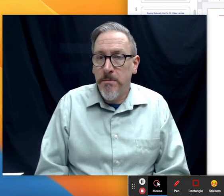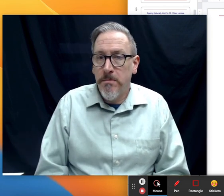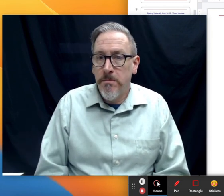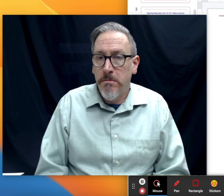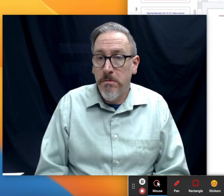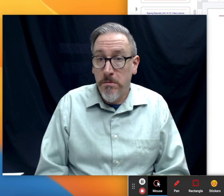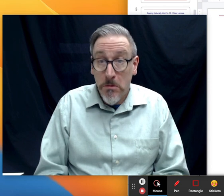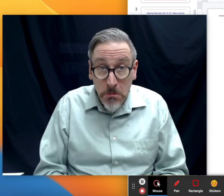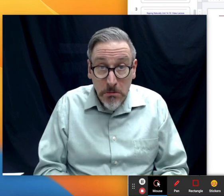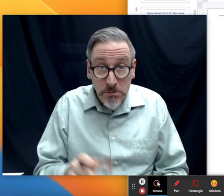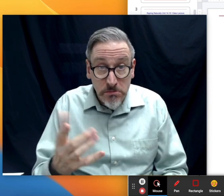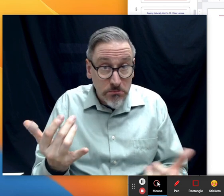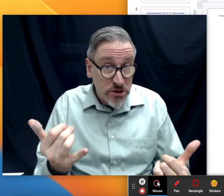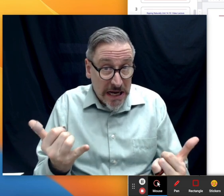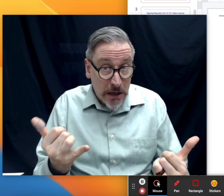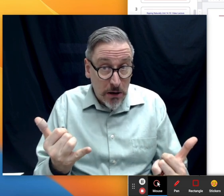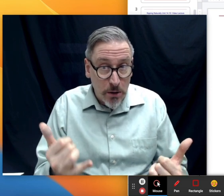Um,